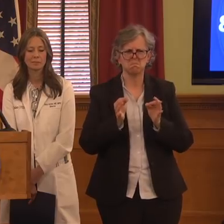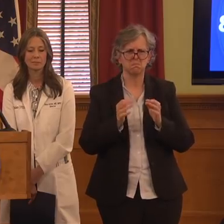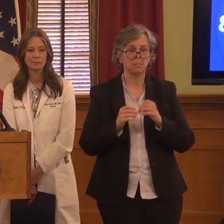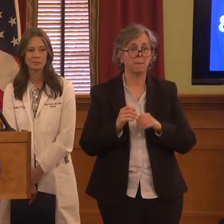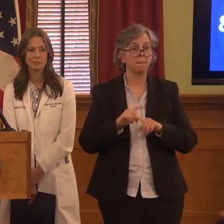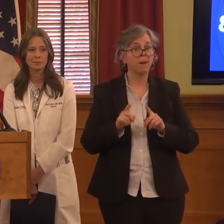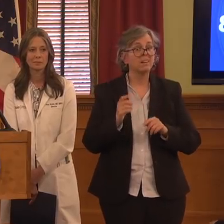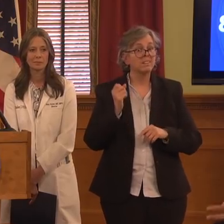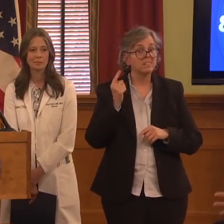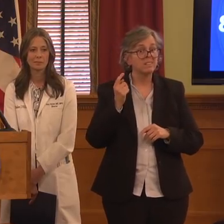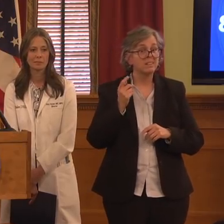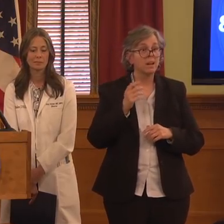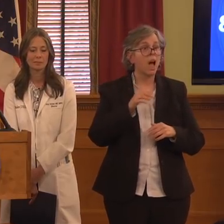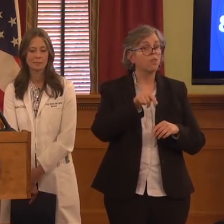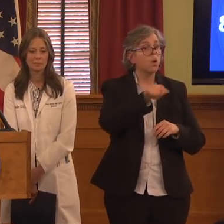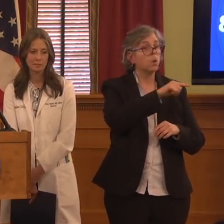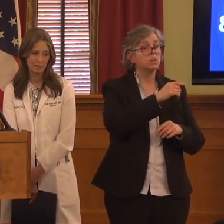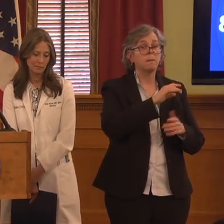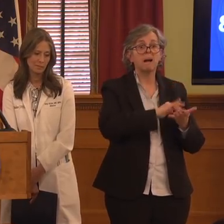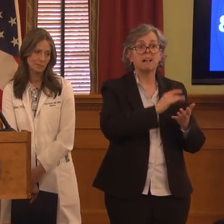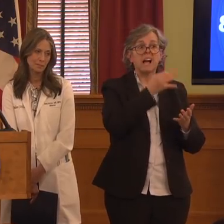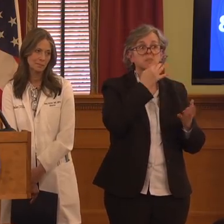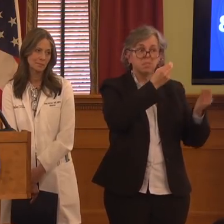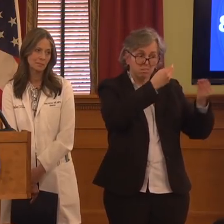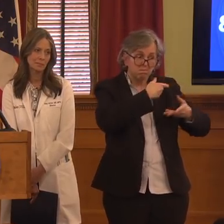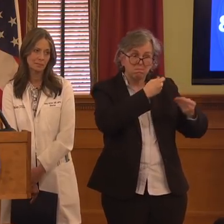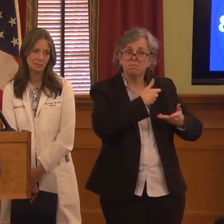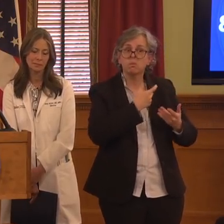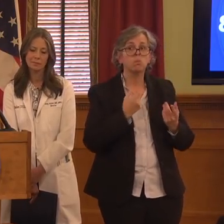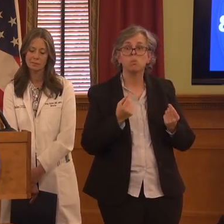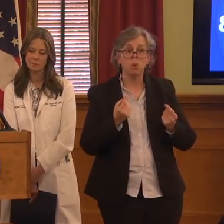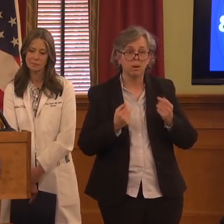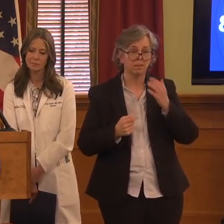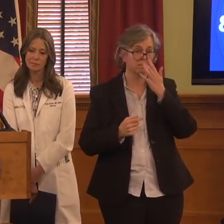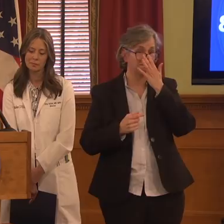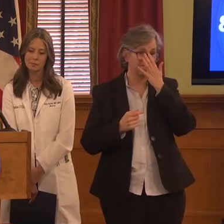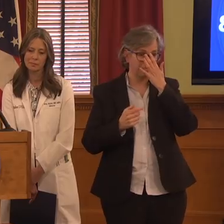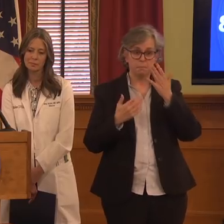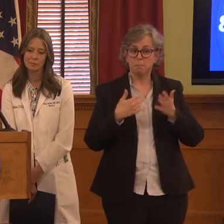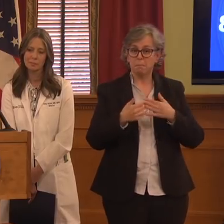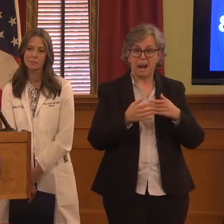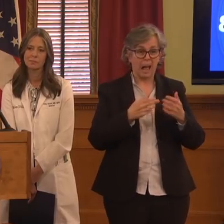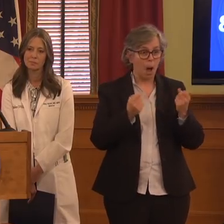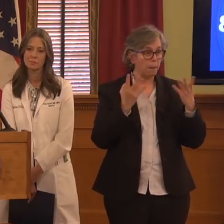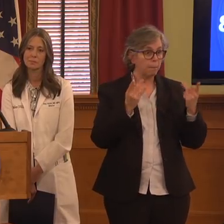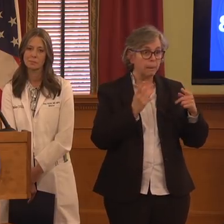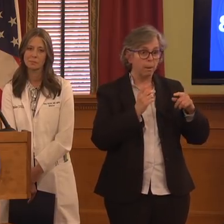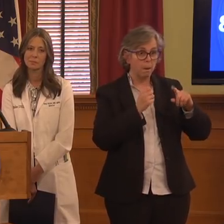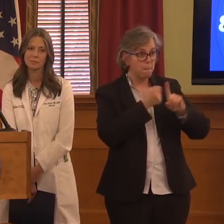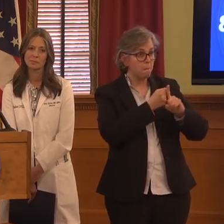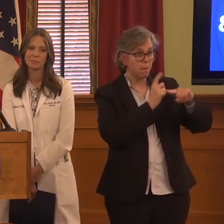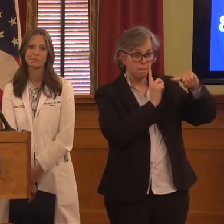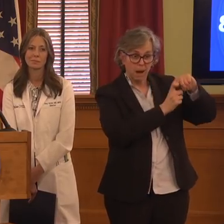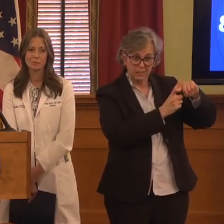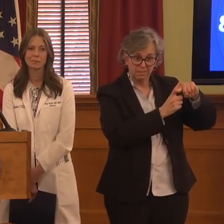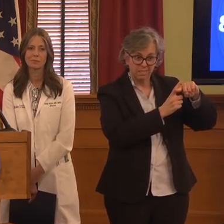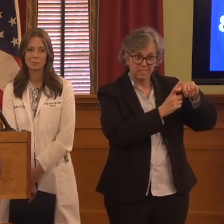experts that whatever the number is today, it will double in 6